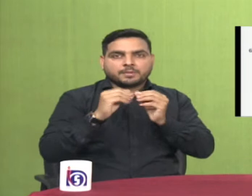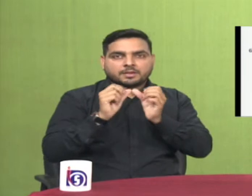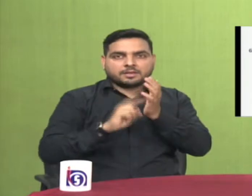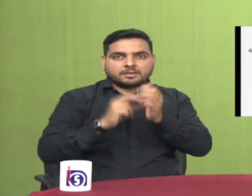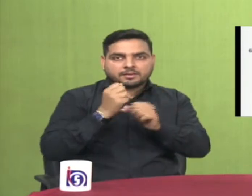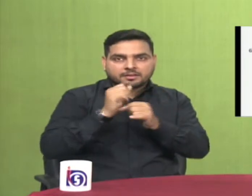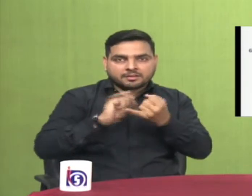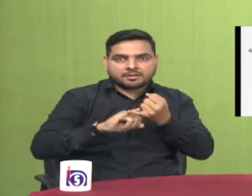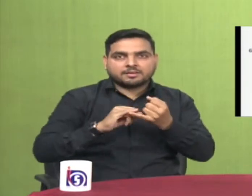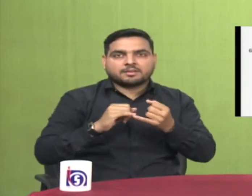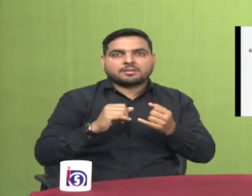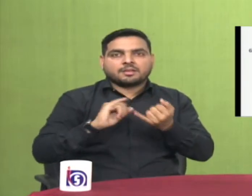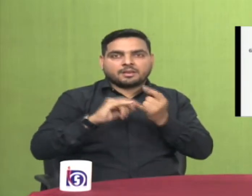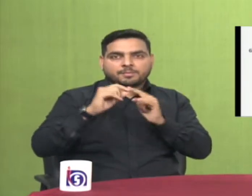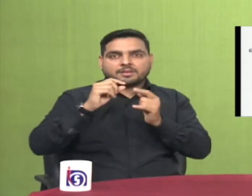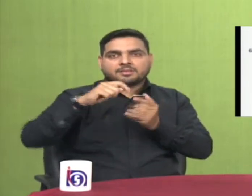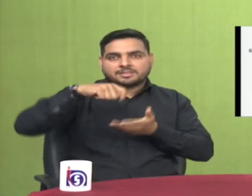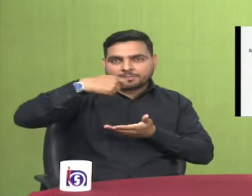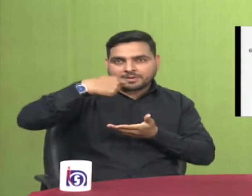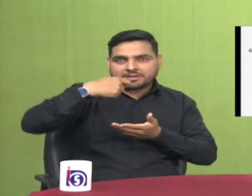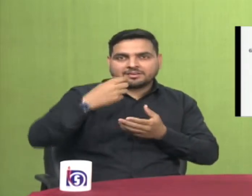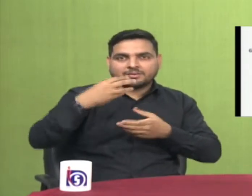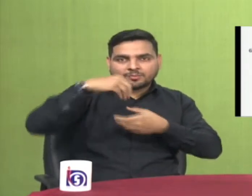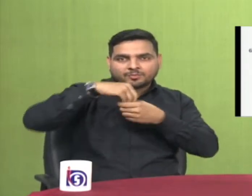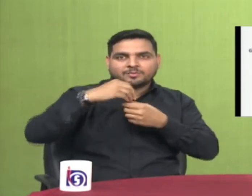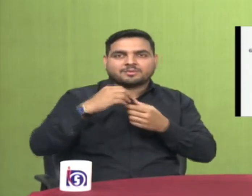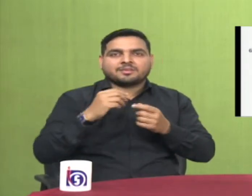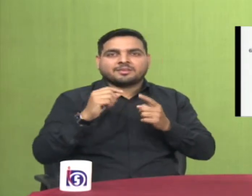Bangs spoons on pads, floors,